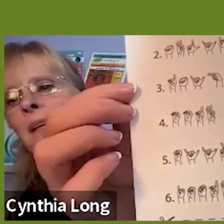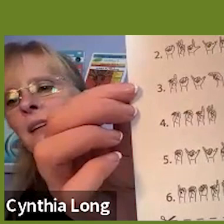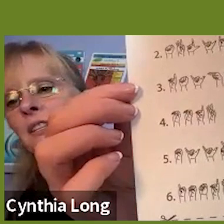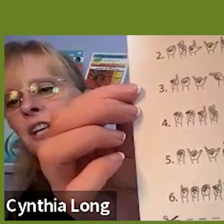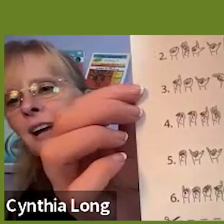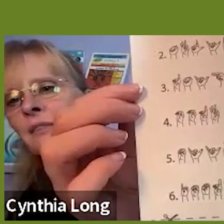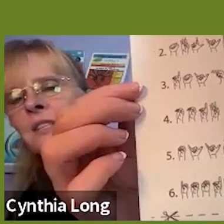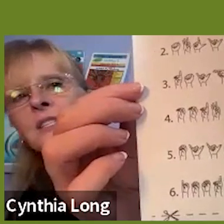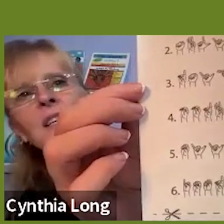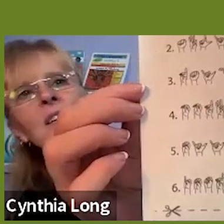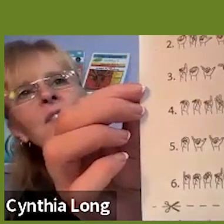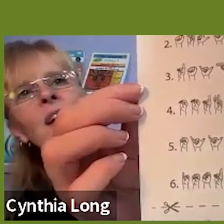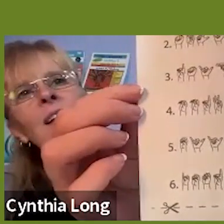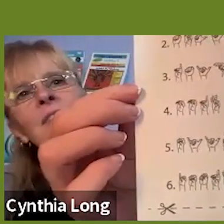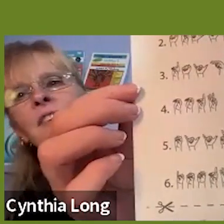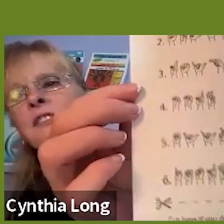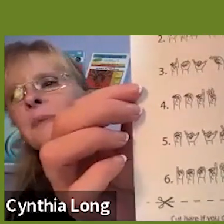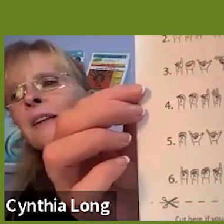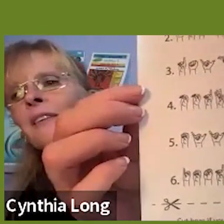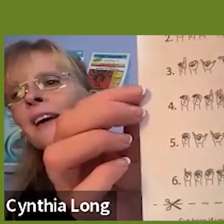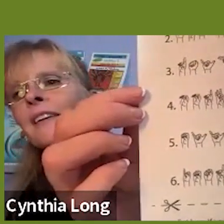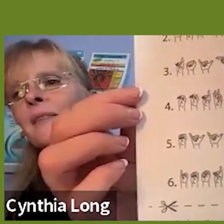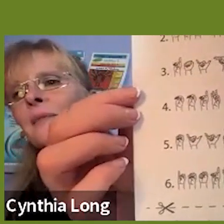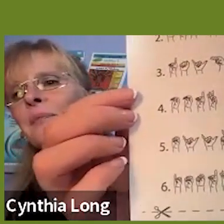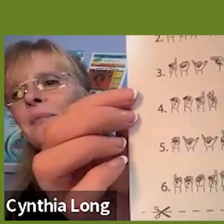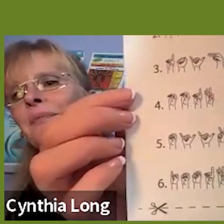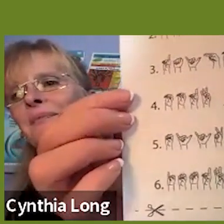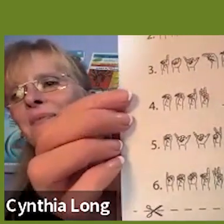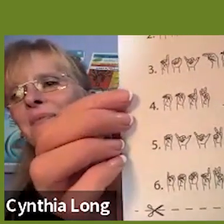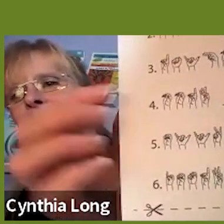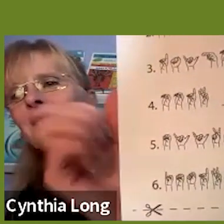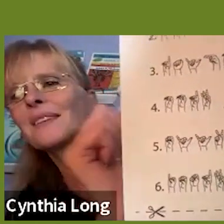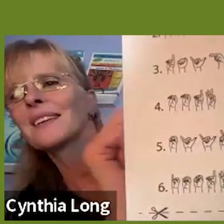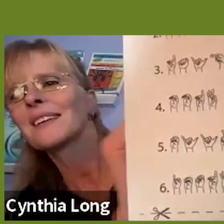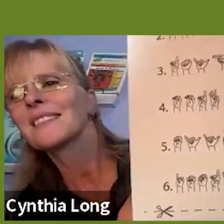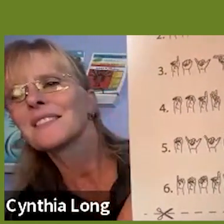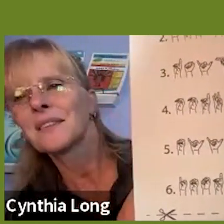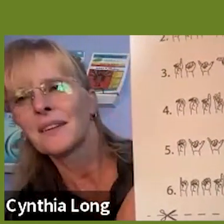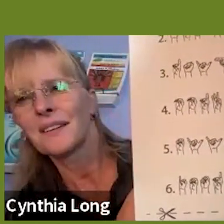you type that in the chat? I want to see if you got the finger spelling right.